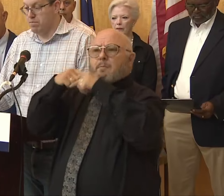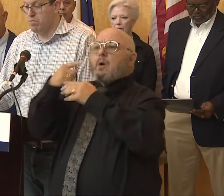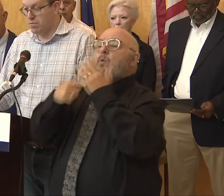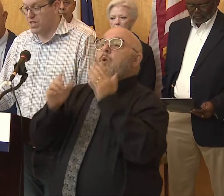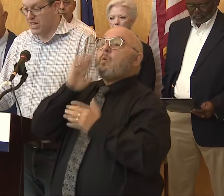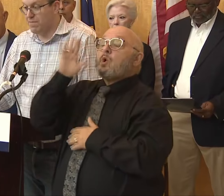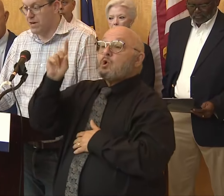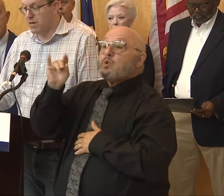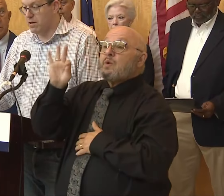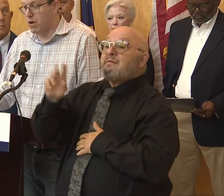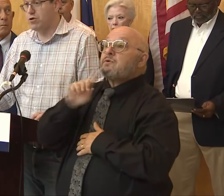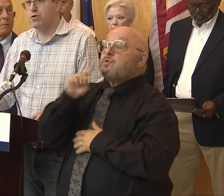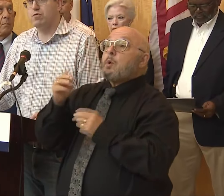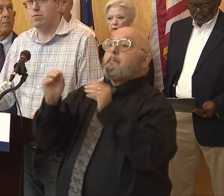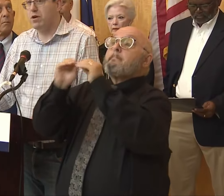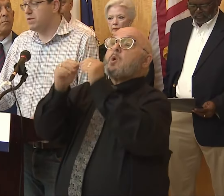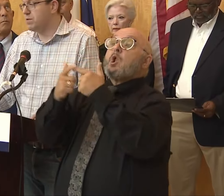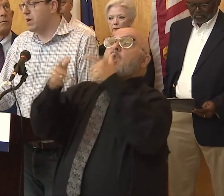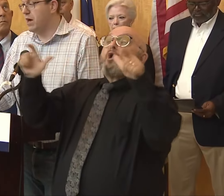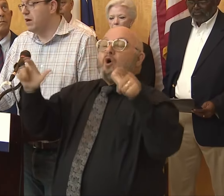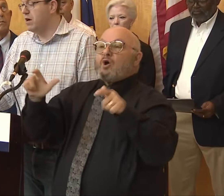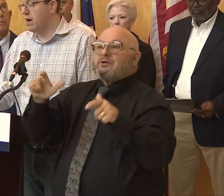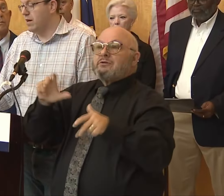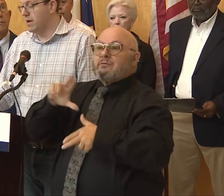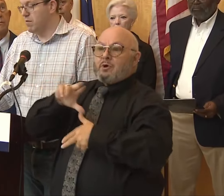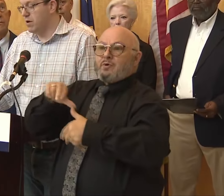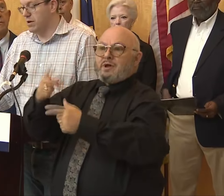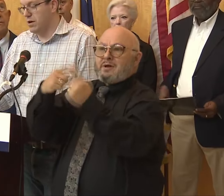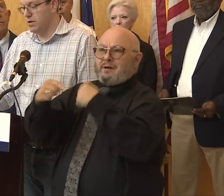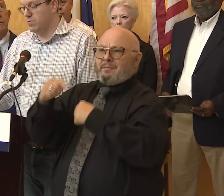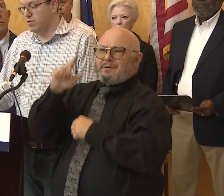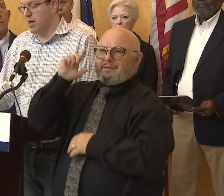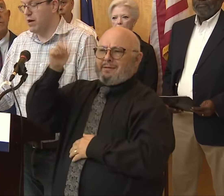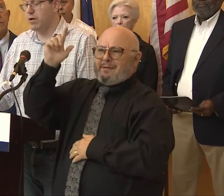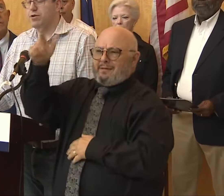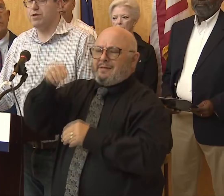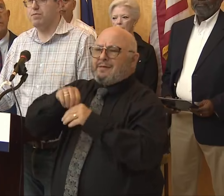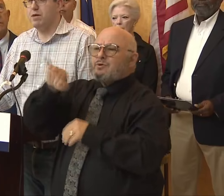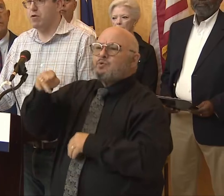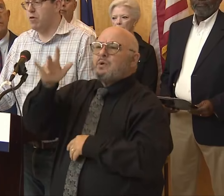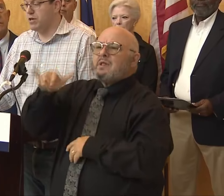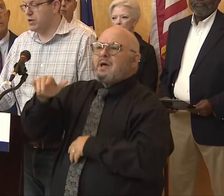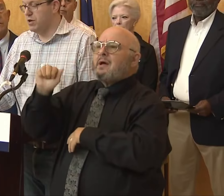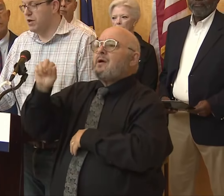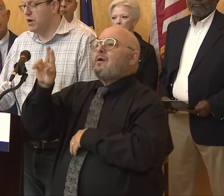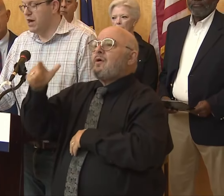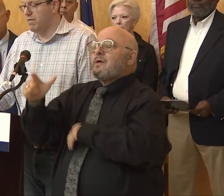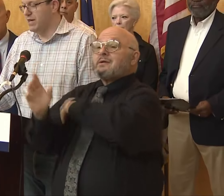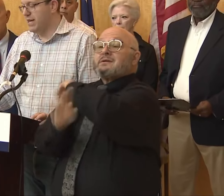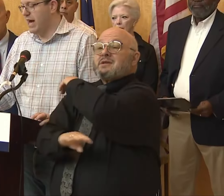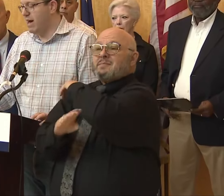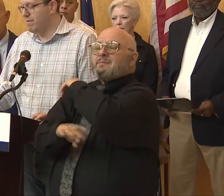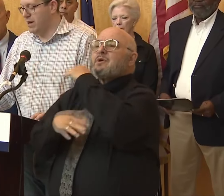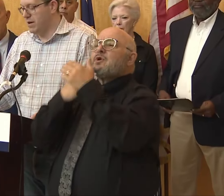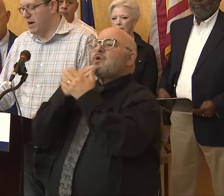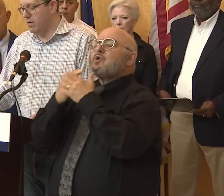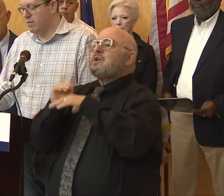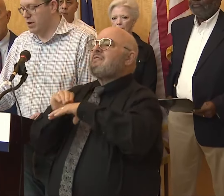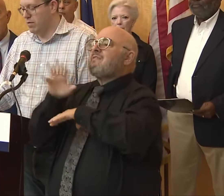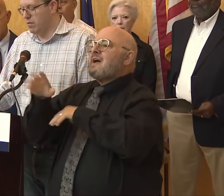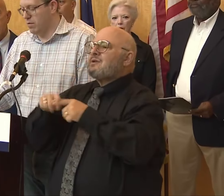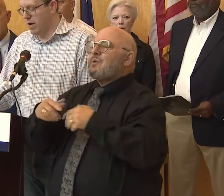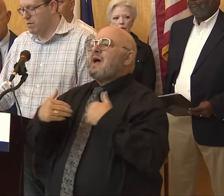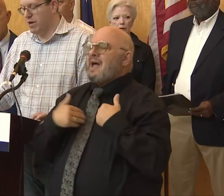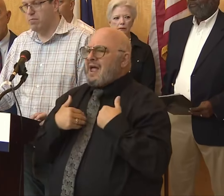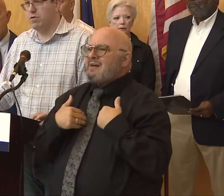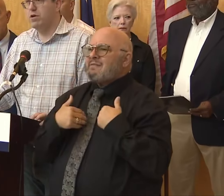a significantly larger storm comes this way later on in July, August, or September. Always good advice to have, and you